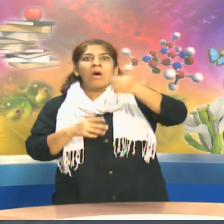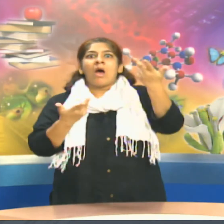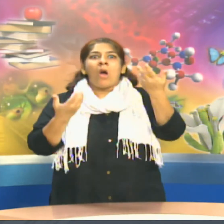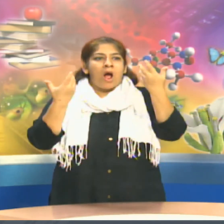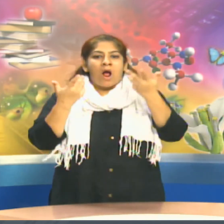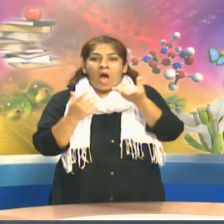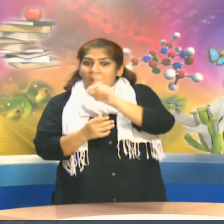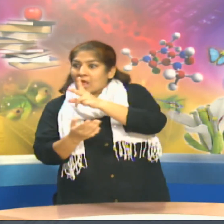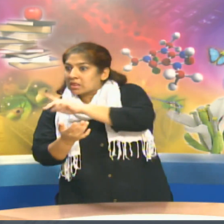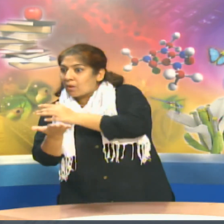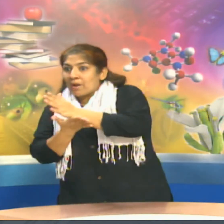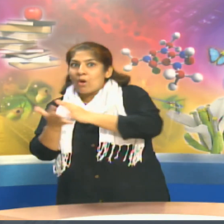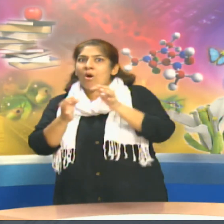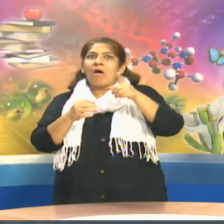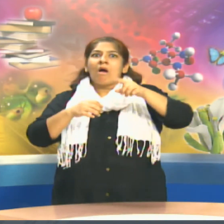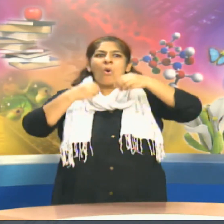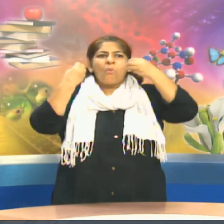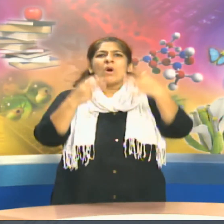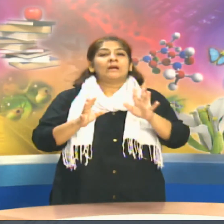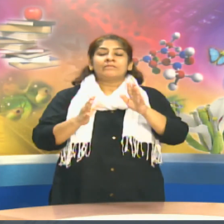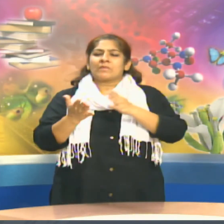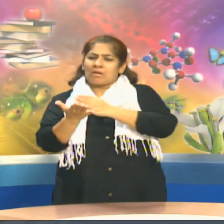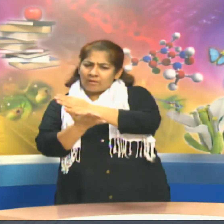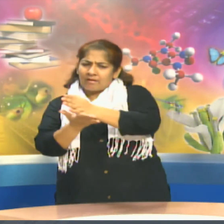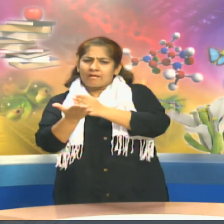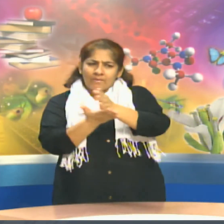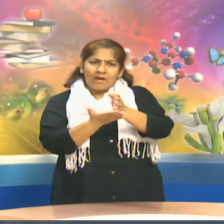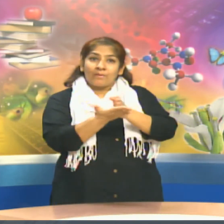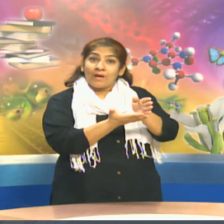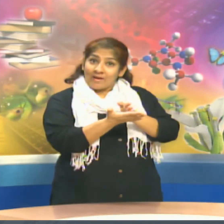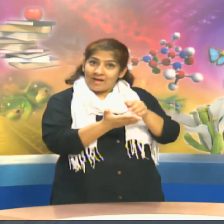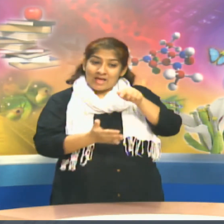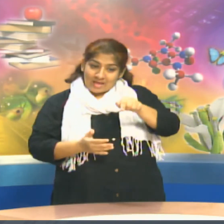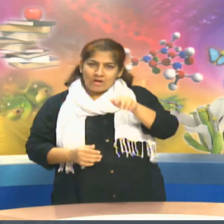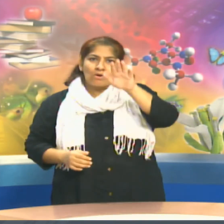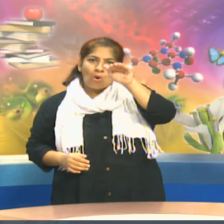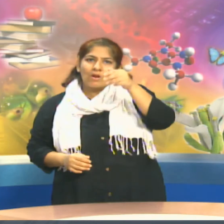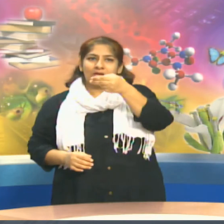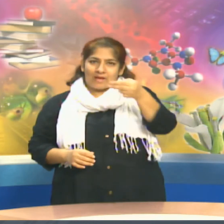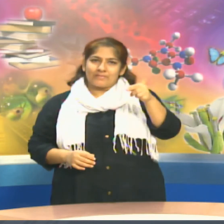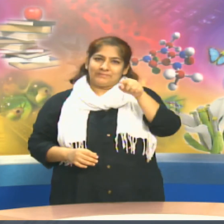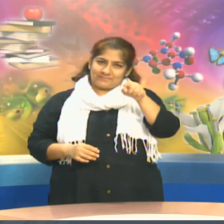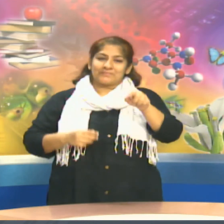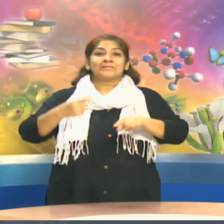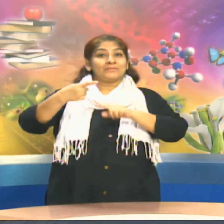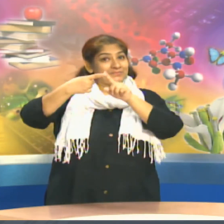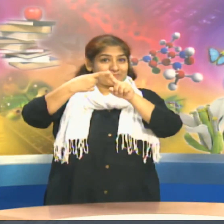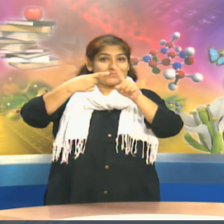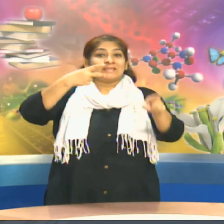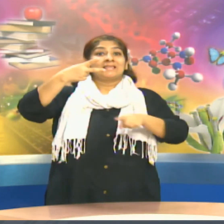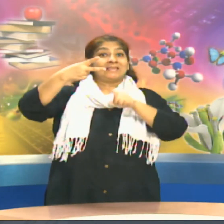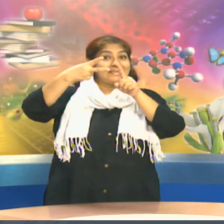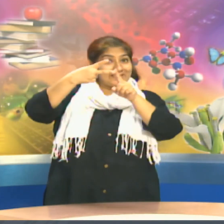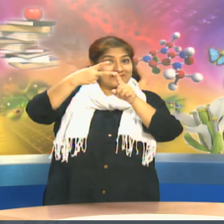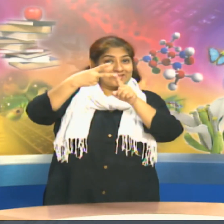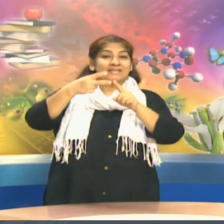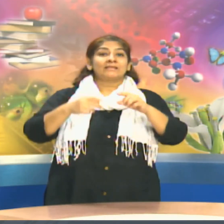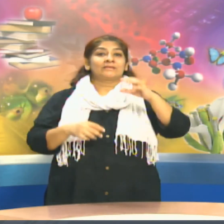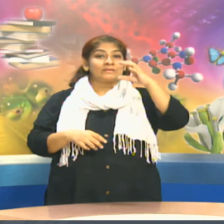different ways. For example, if in one way we get a failure, then there are other ways, other methods, that